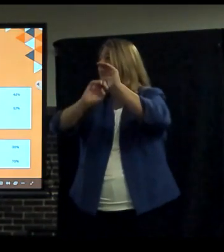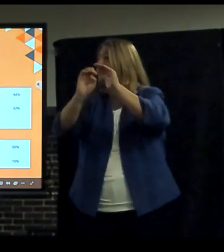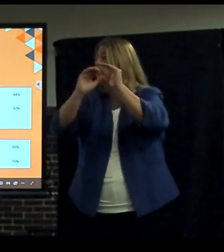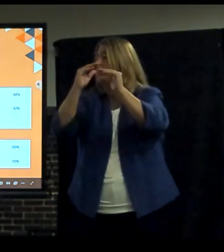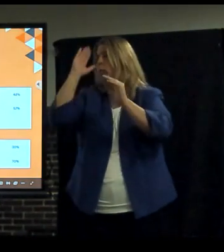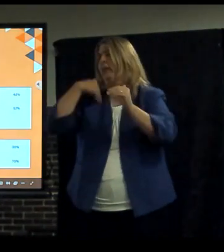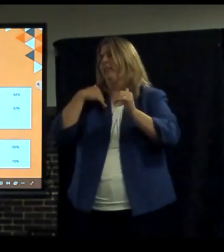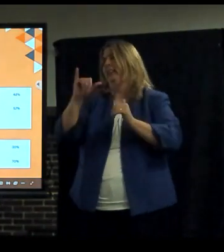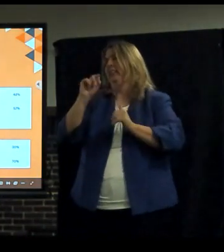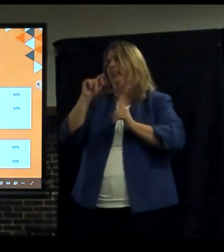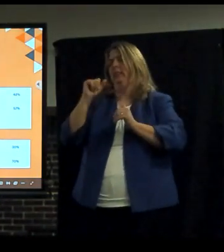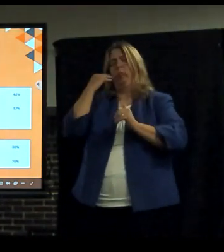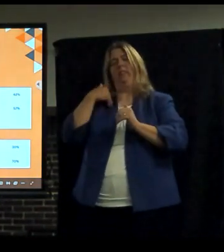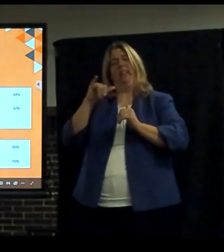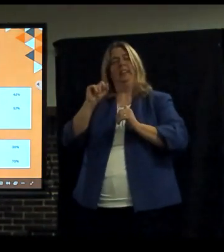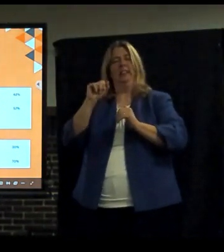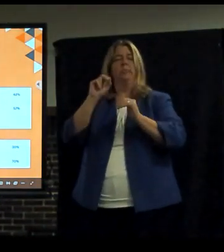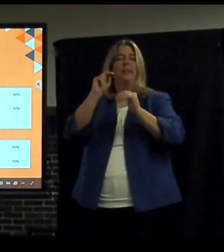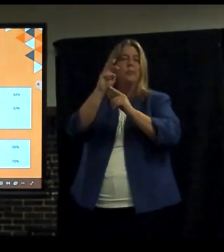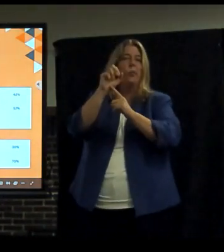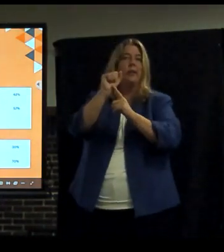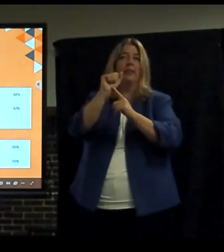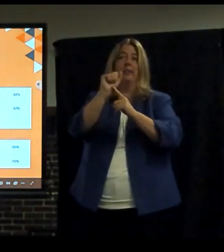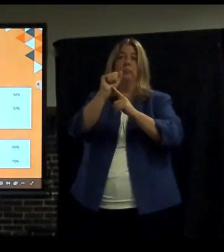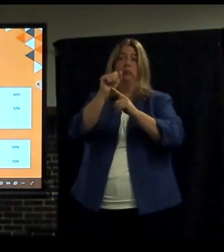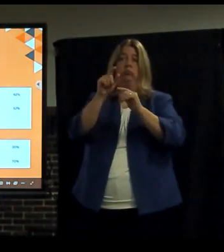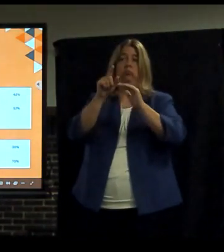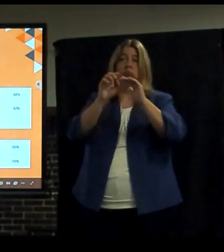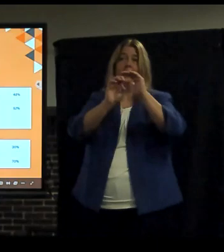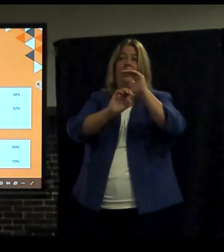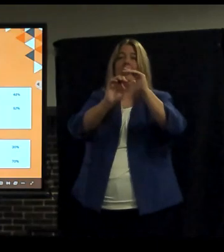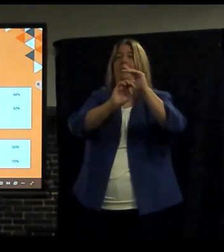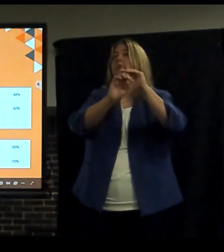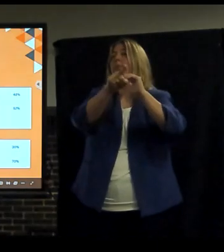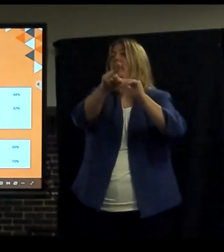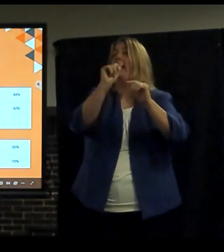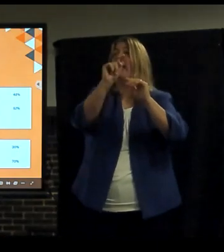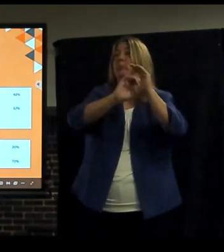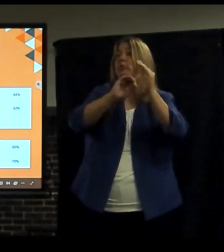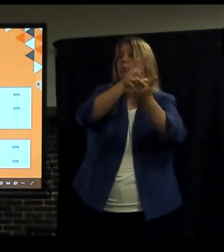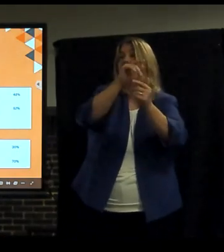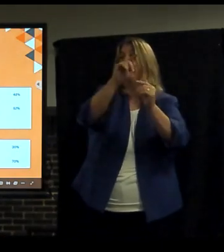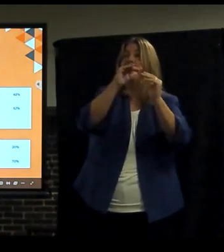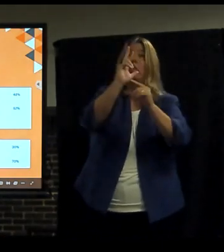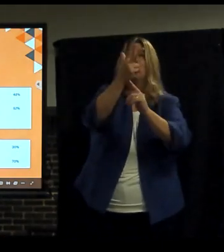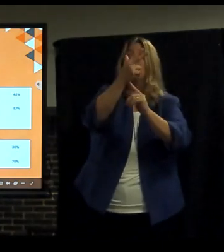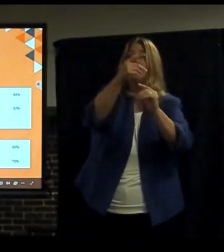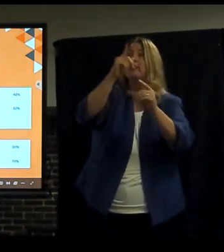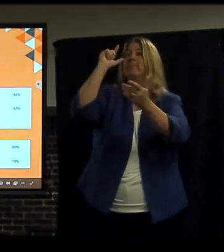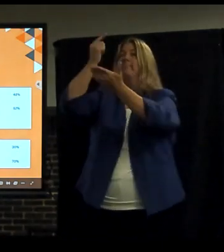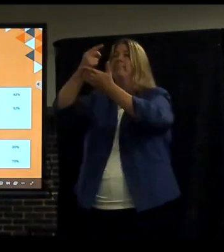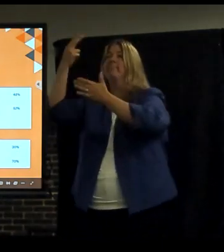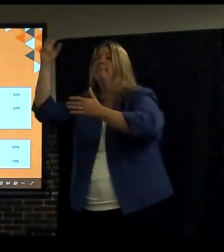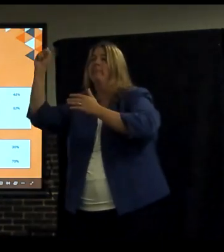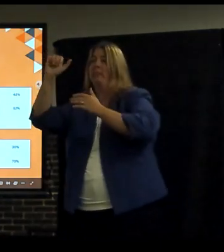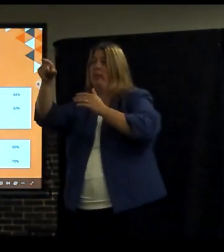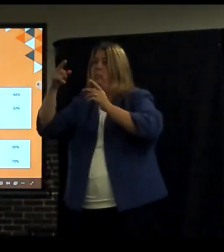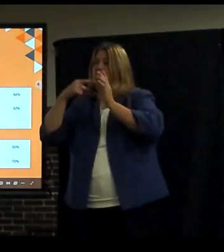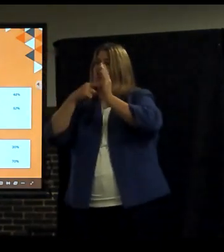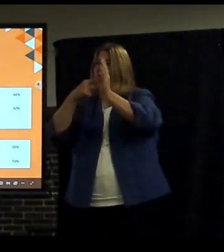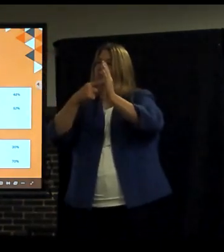at where they are. We do have that data from NWEA for elementary school, for example,